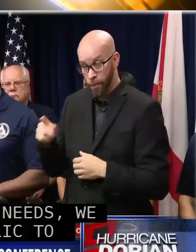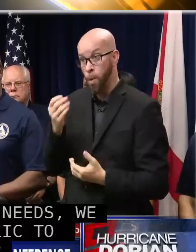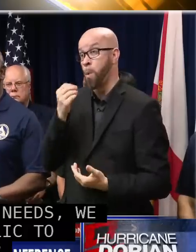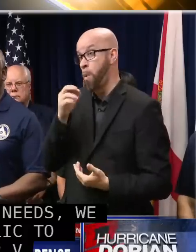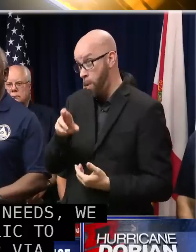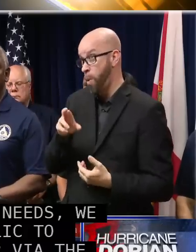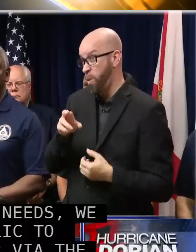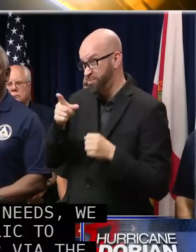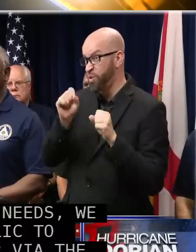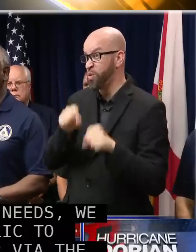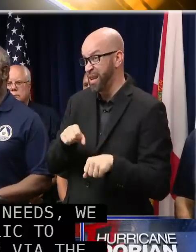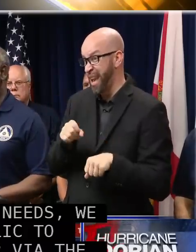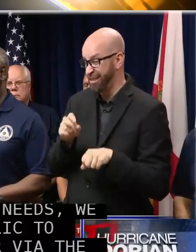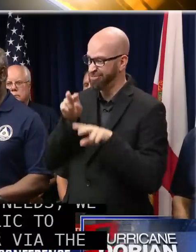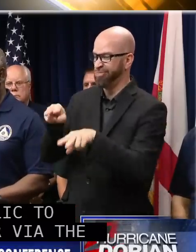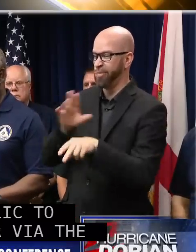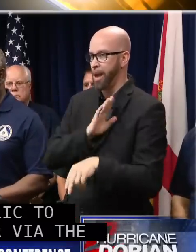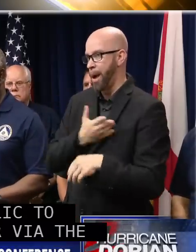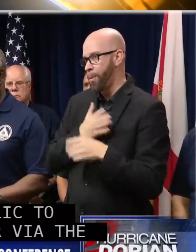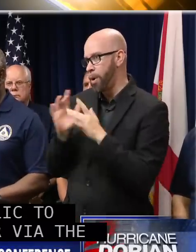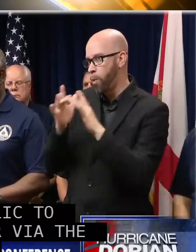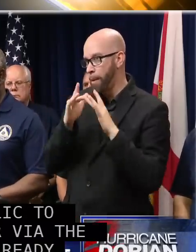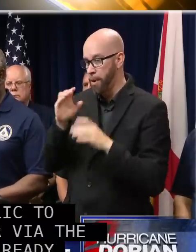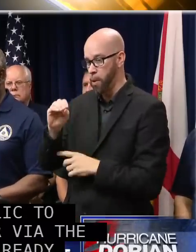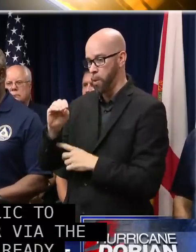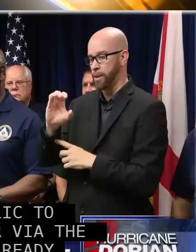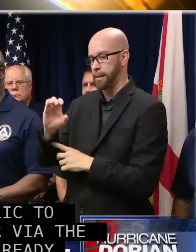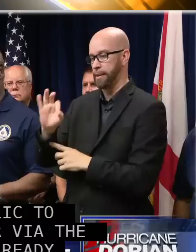or you can go on our website again at